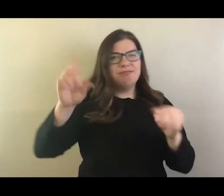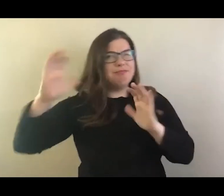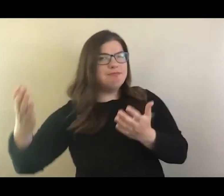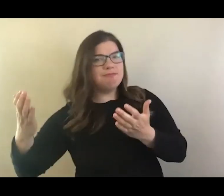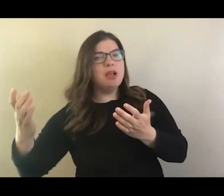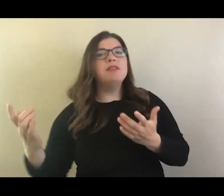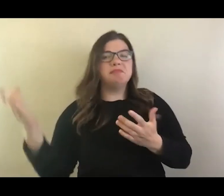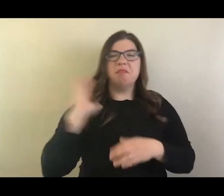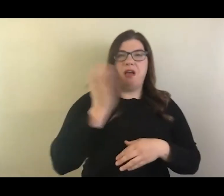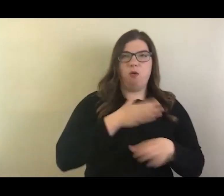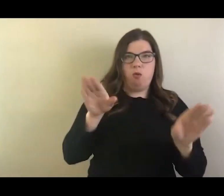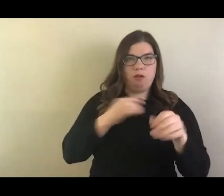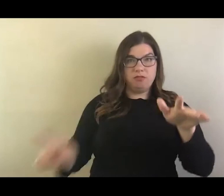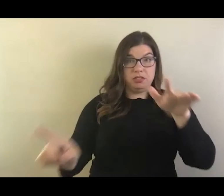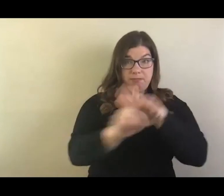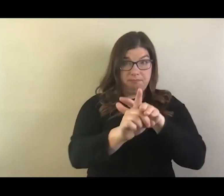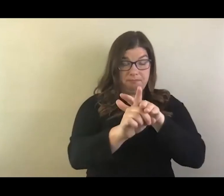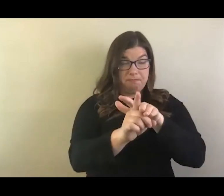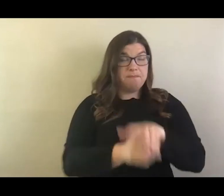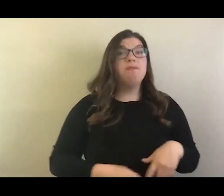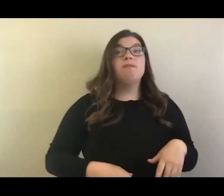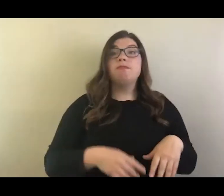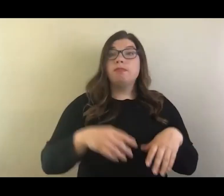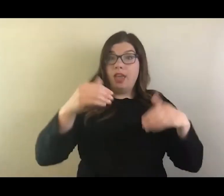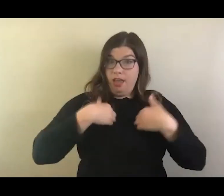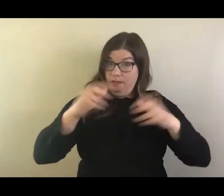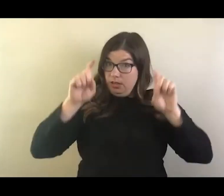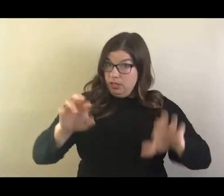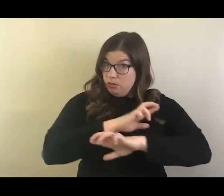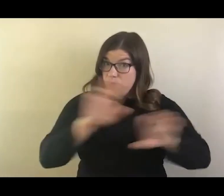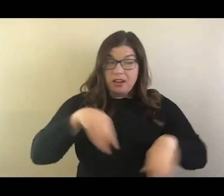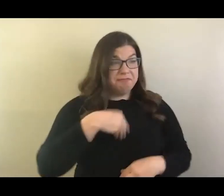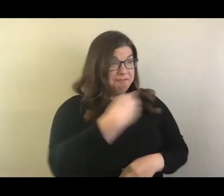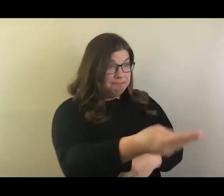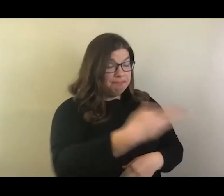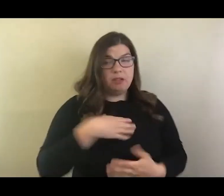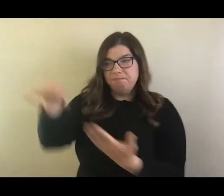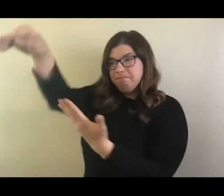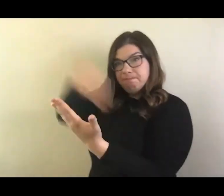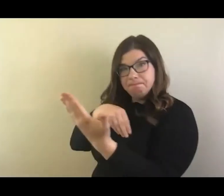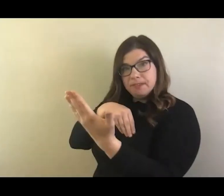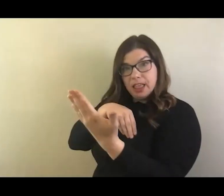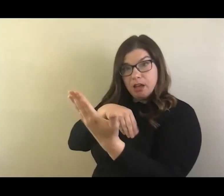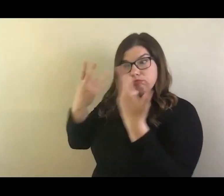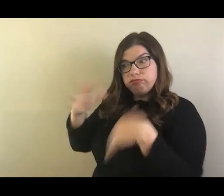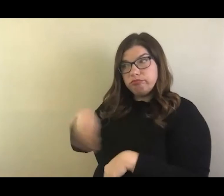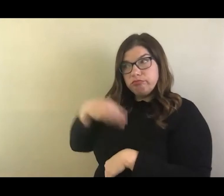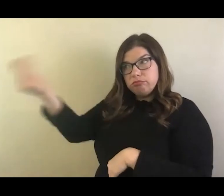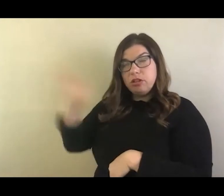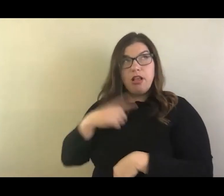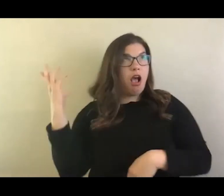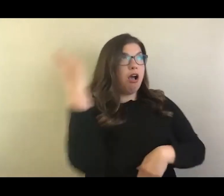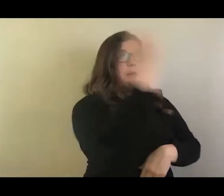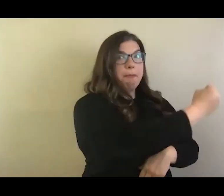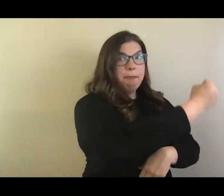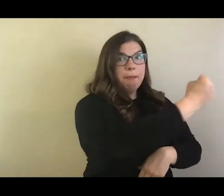the exam ready for the student. Once the exam is complete, the student goes on about their day and we make sure that the exam